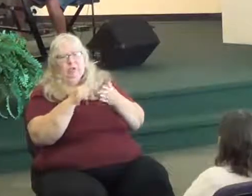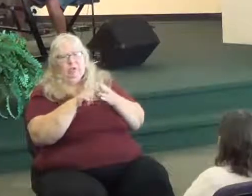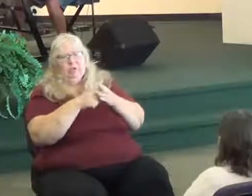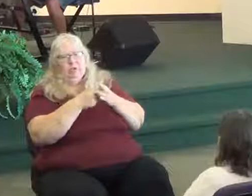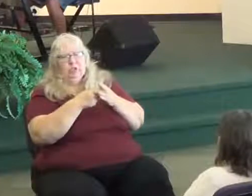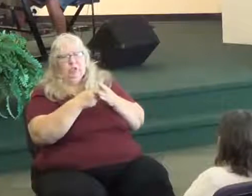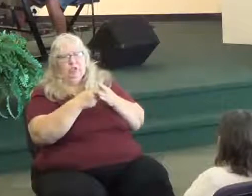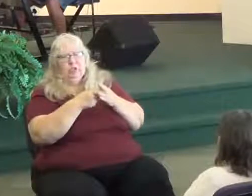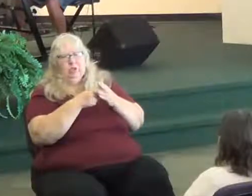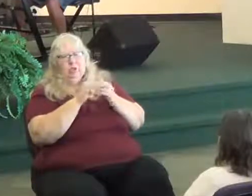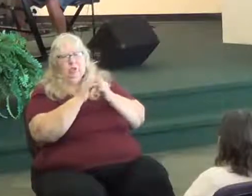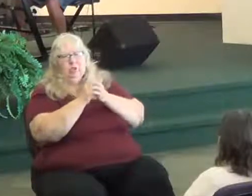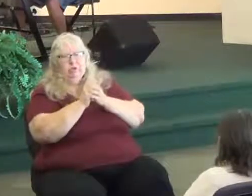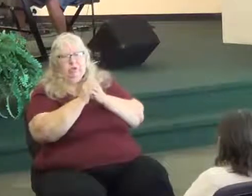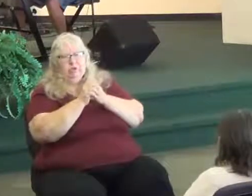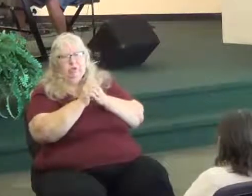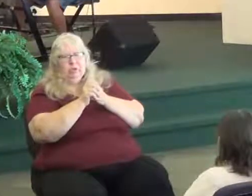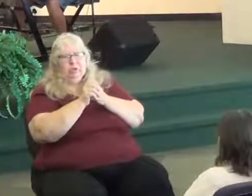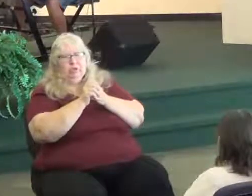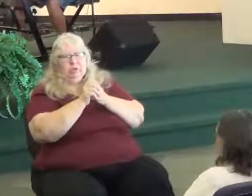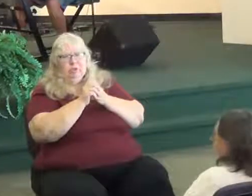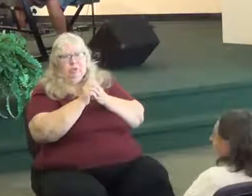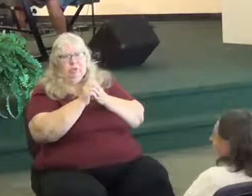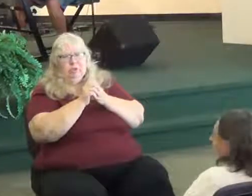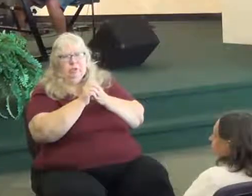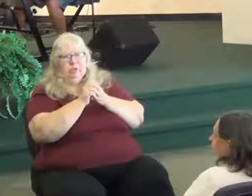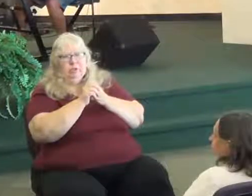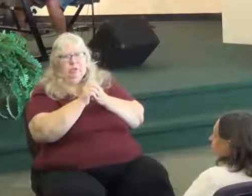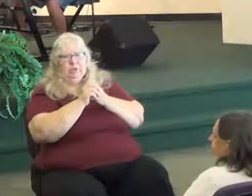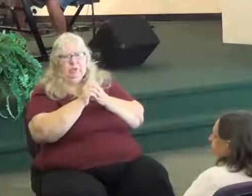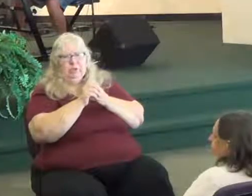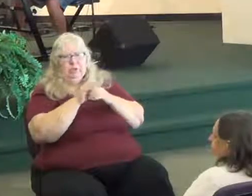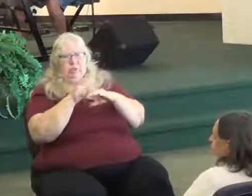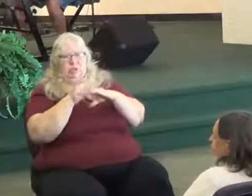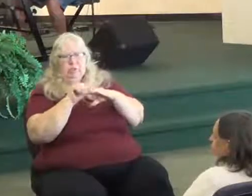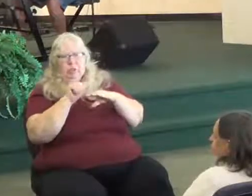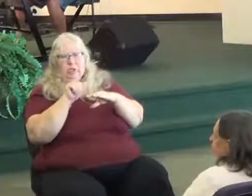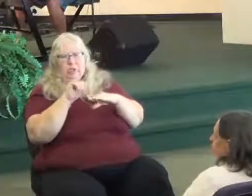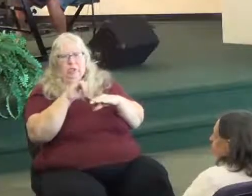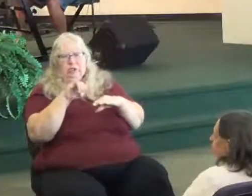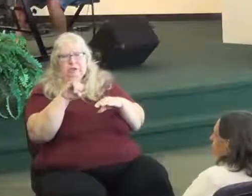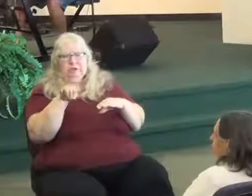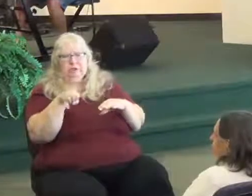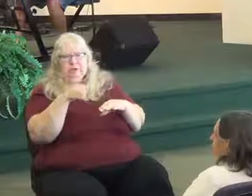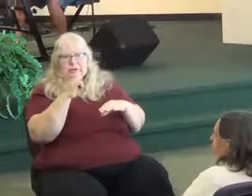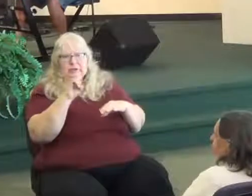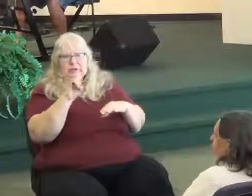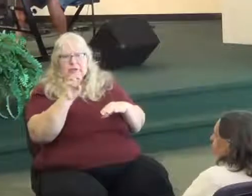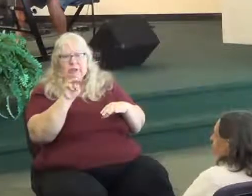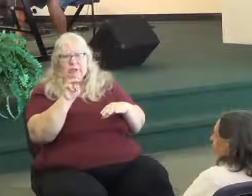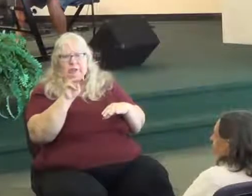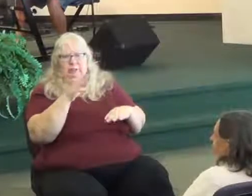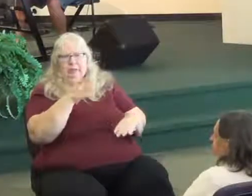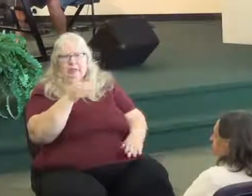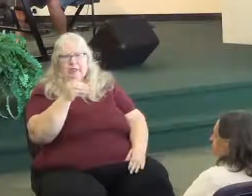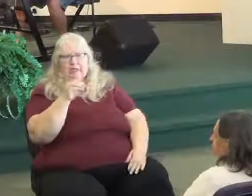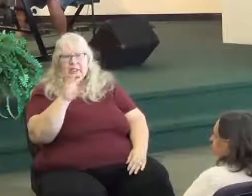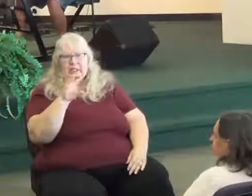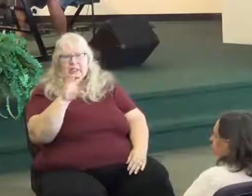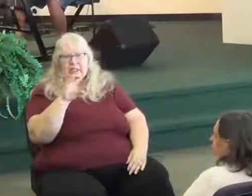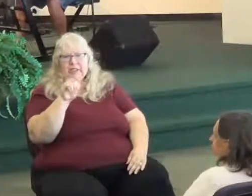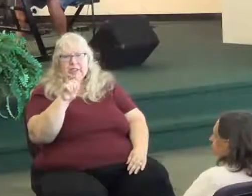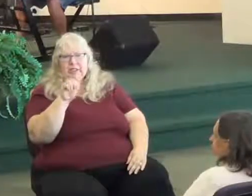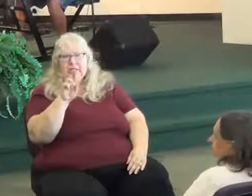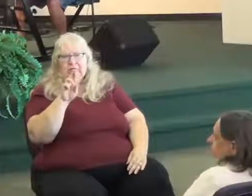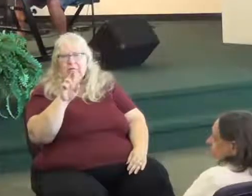kind of play a little something soft? I want to call Jim and Carrie up here. They've got a special little blessing this